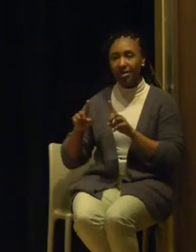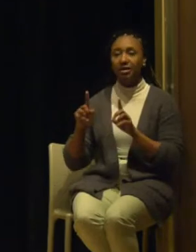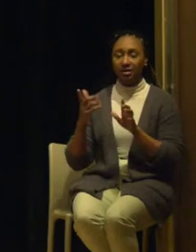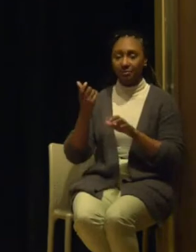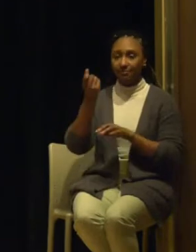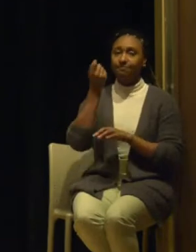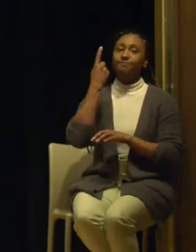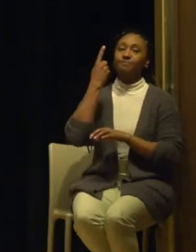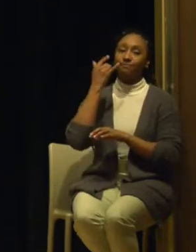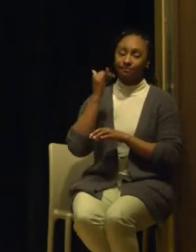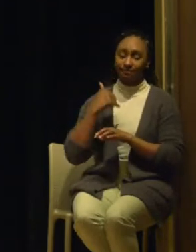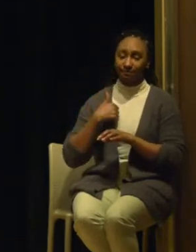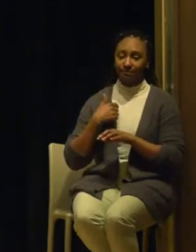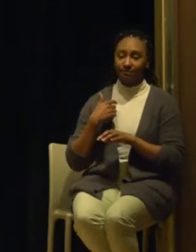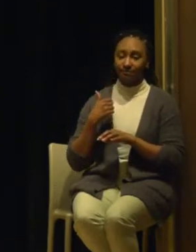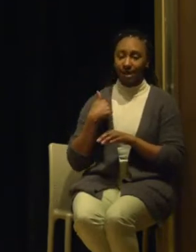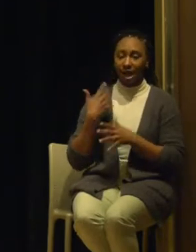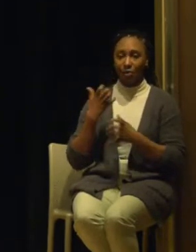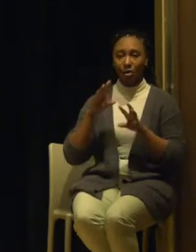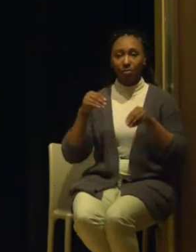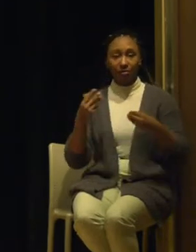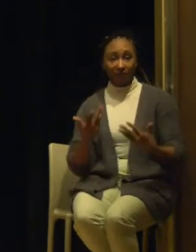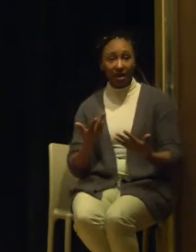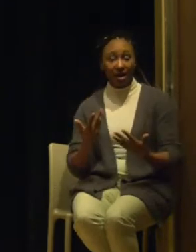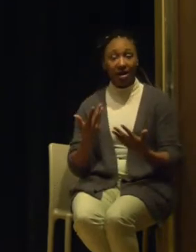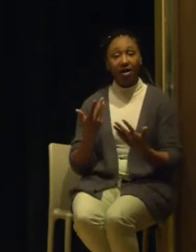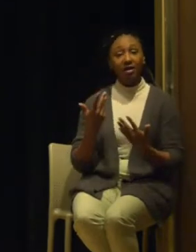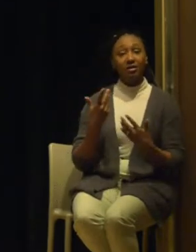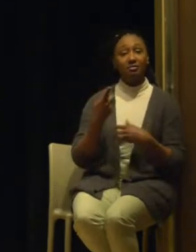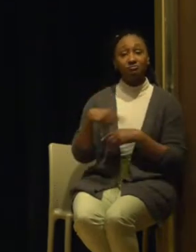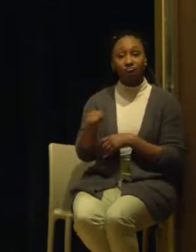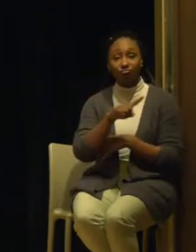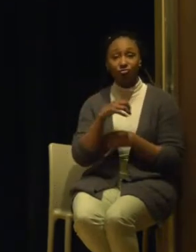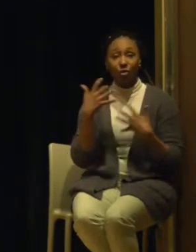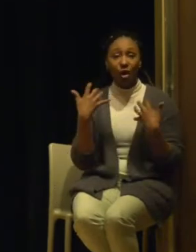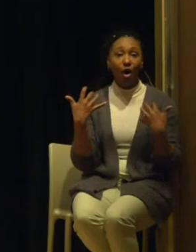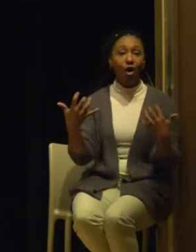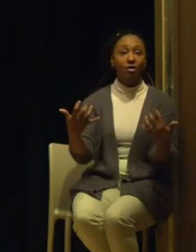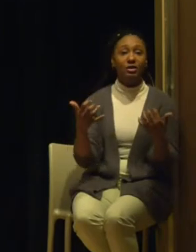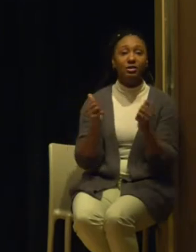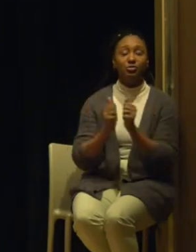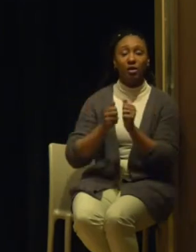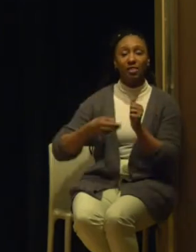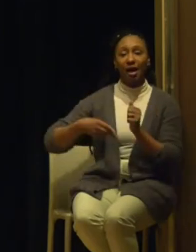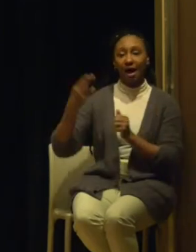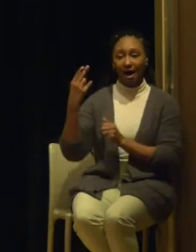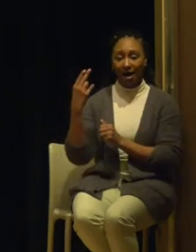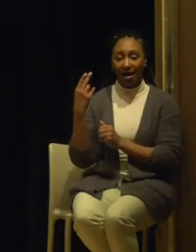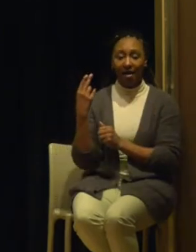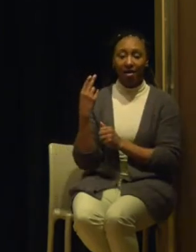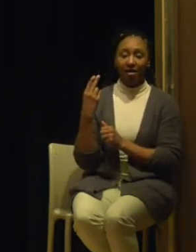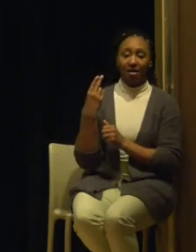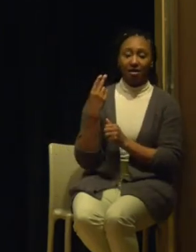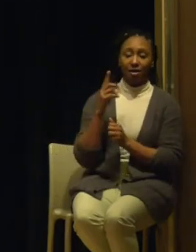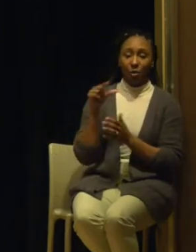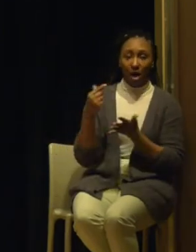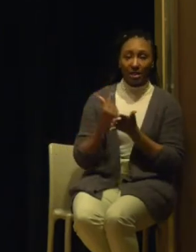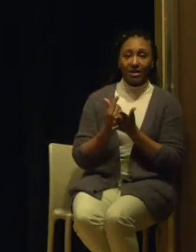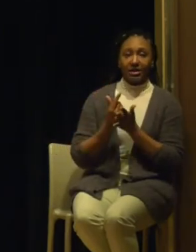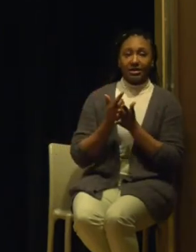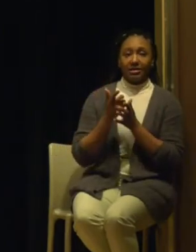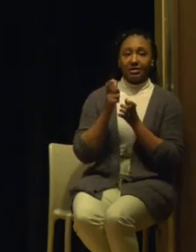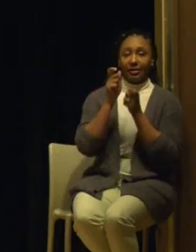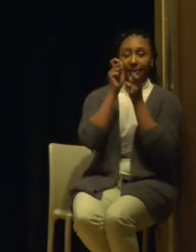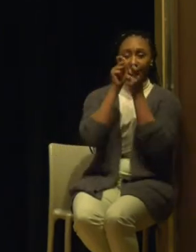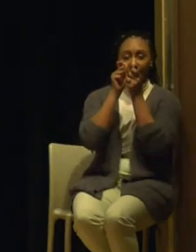audience with high quality, authentic, scripted programming. Mm-hmm. That they were expecting that